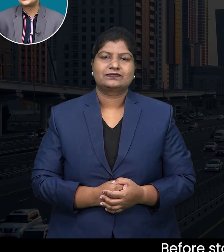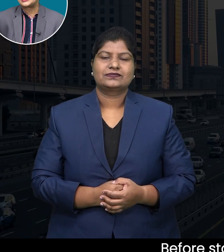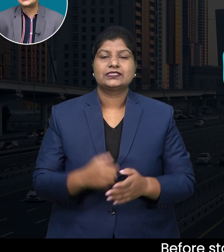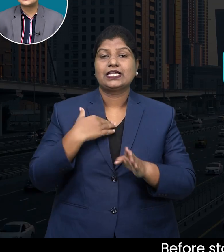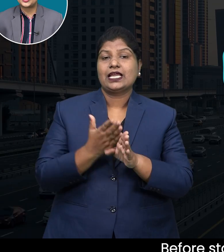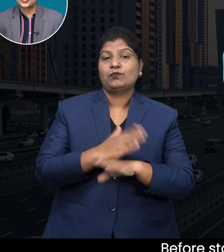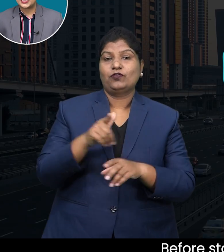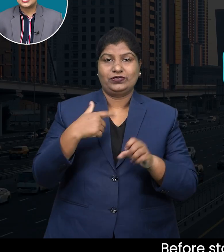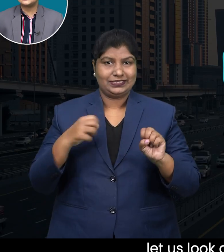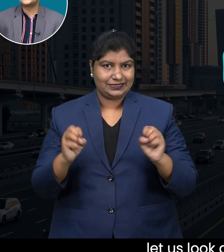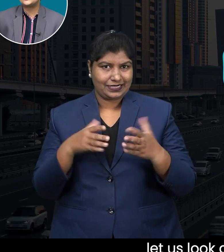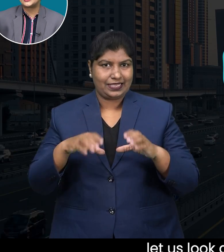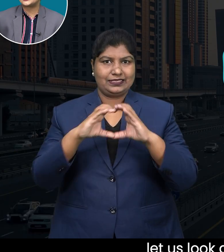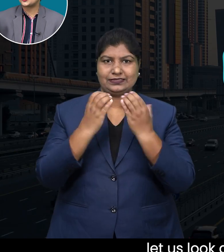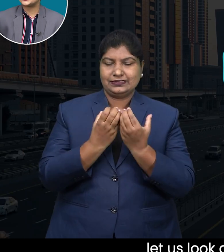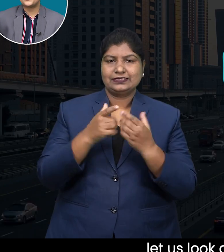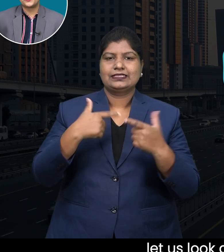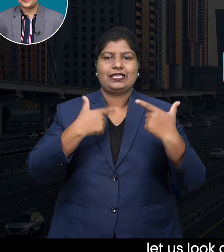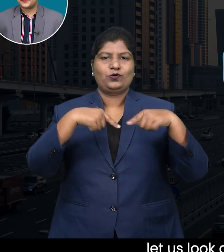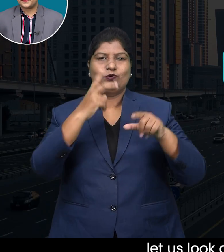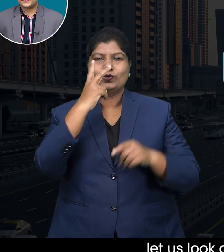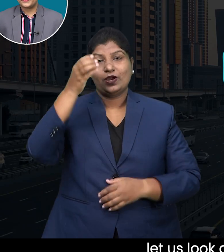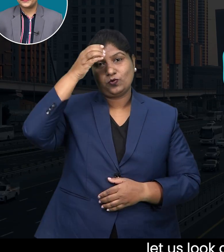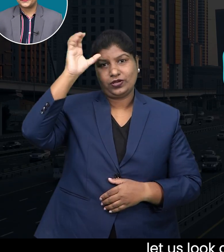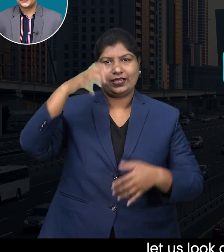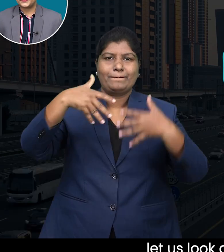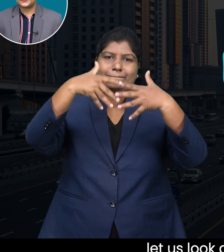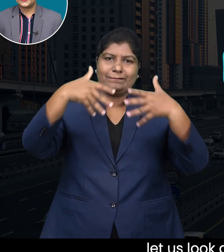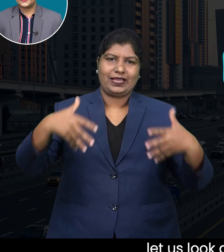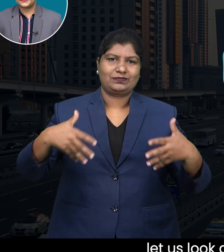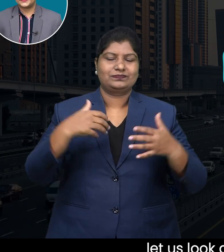Before starting the session, let's look at the concept map.